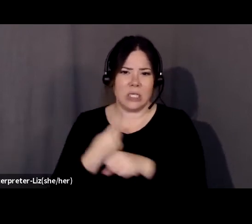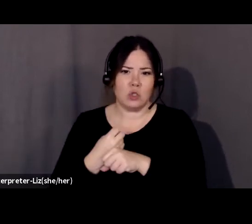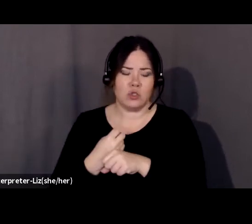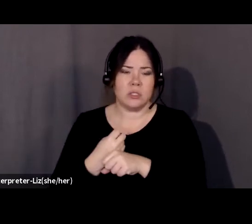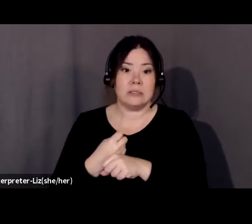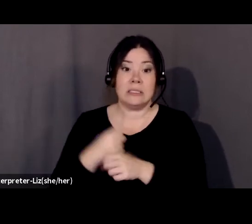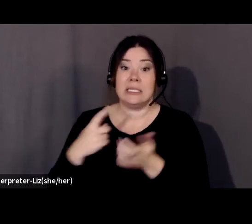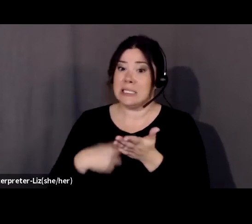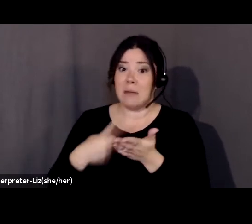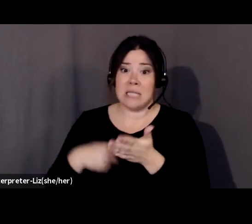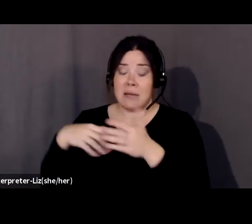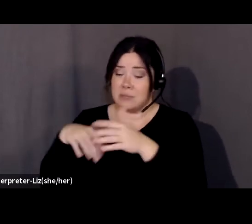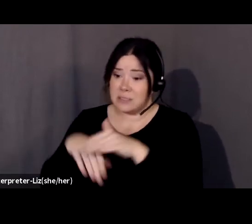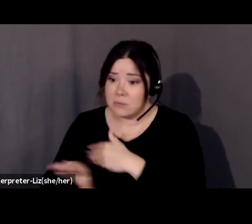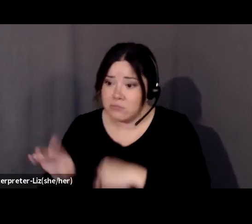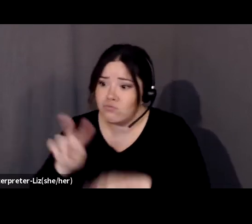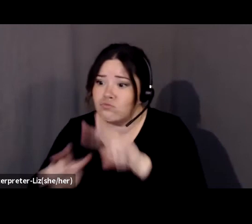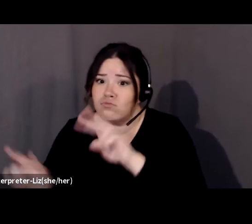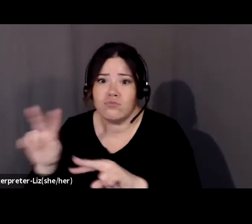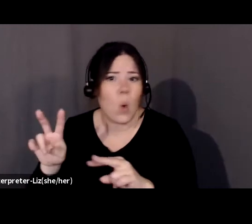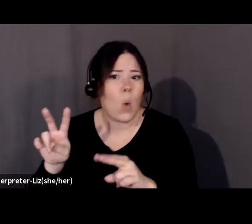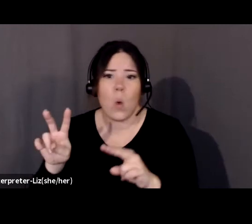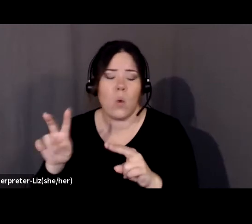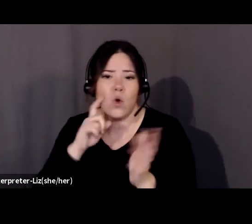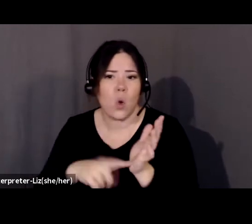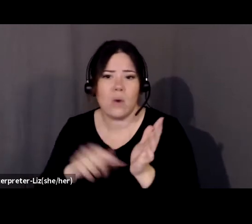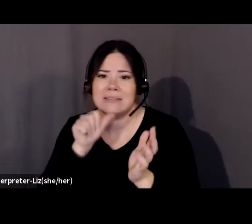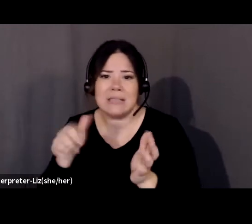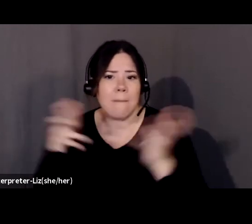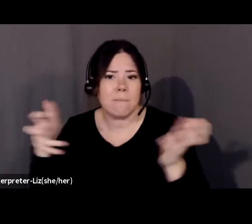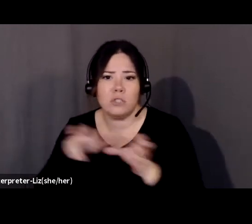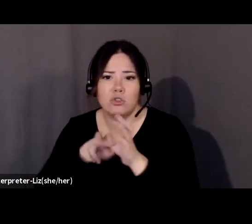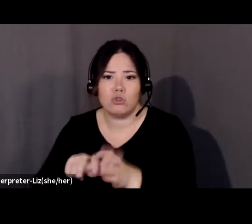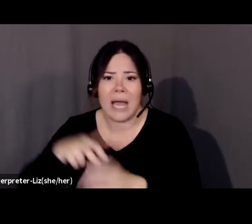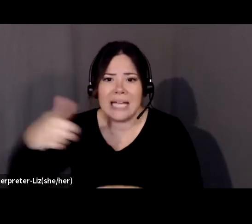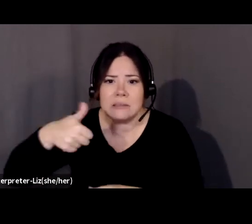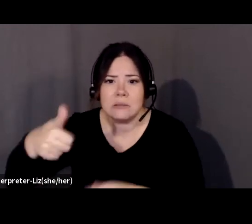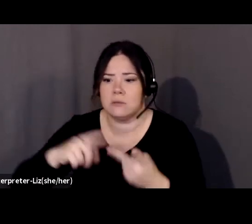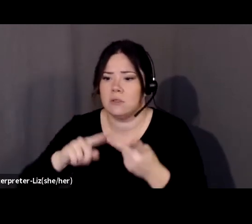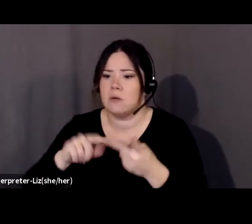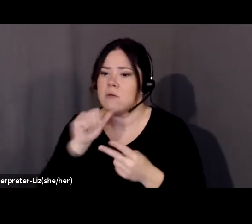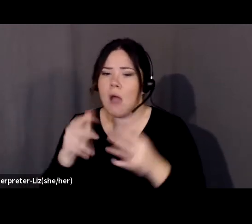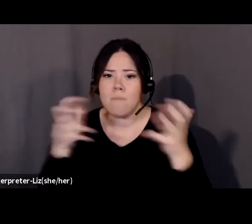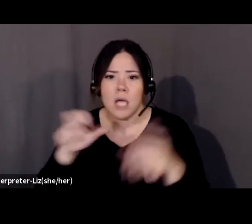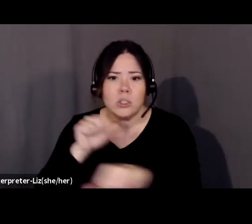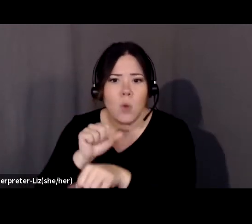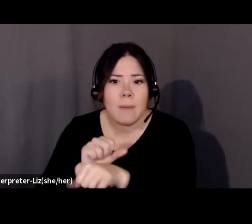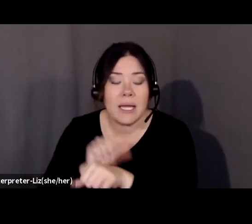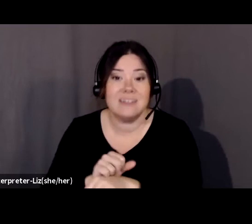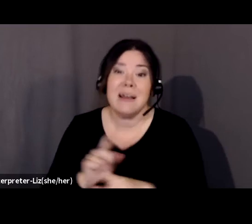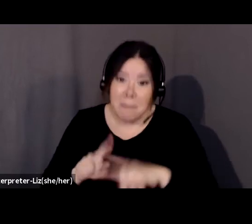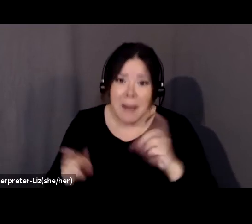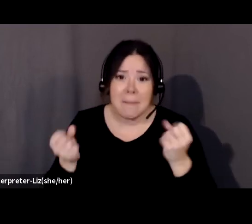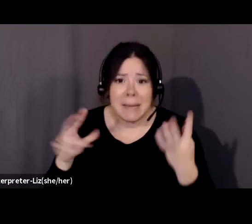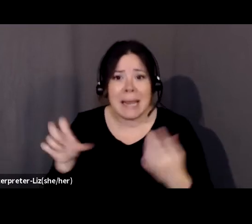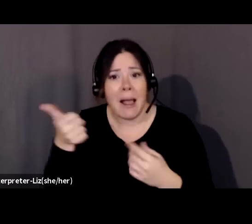sometimes you go in and you say, well, they don't have much transportation, or they don't have much employment. But there's a lot of positive aspects,